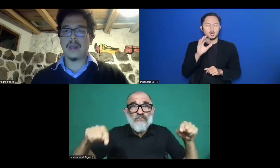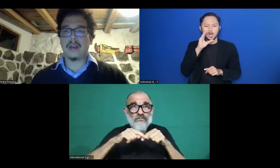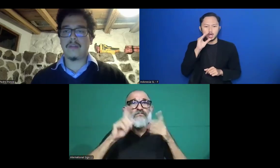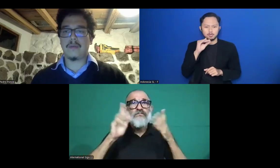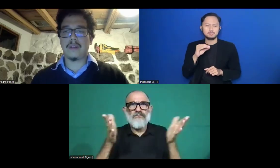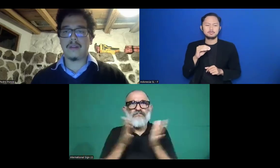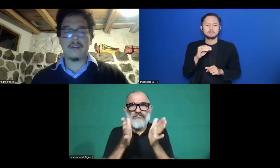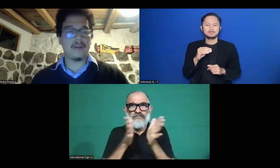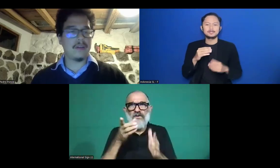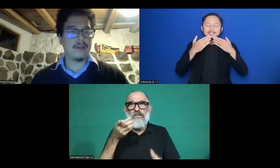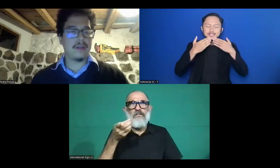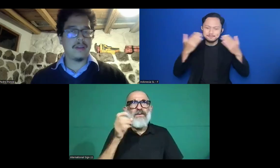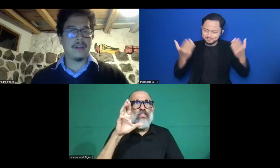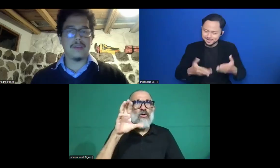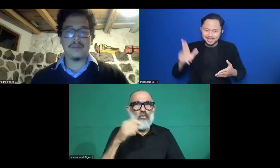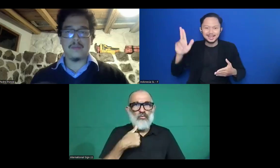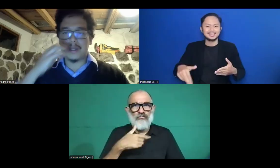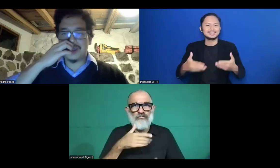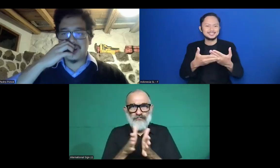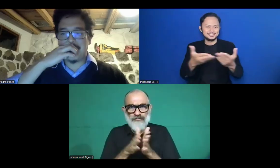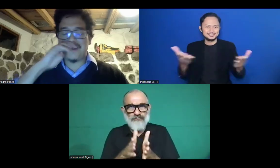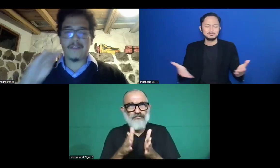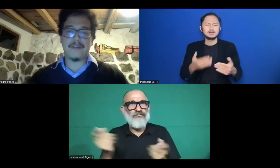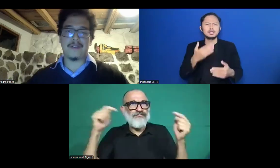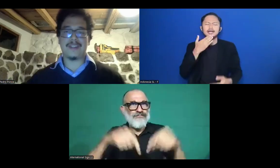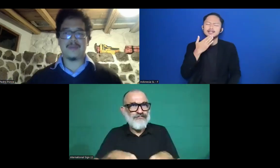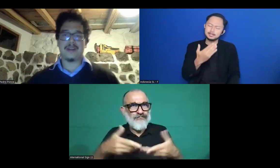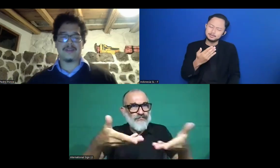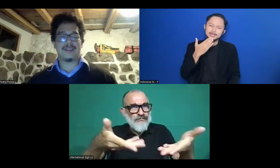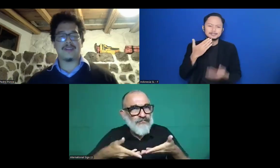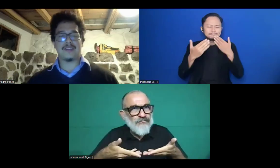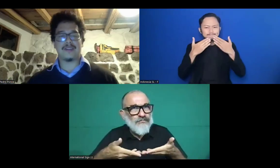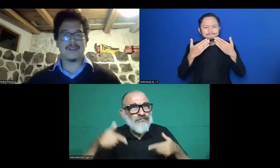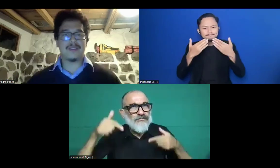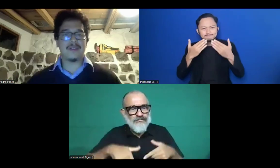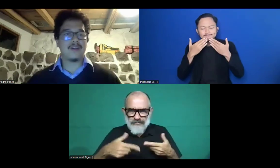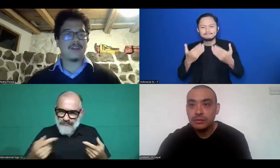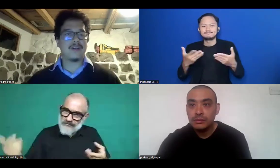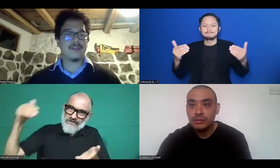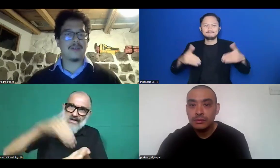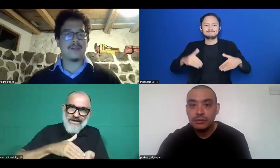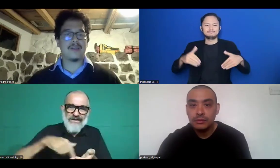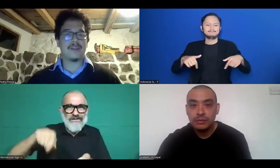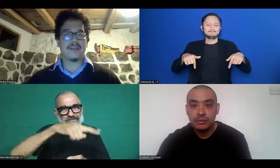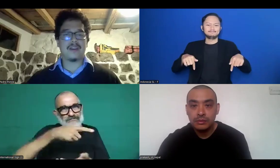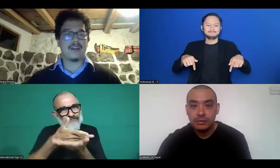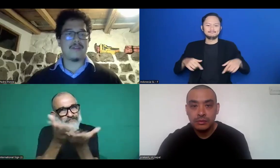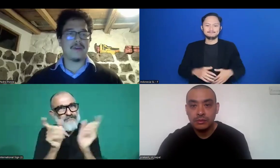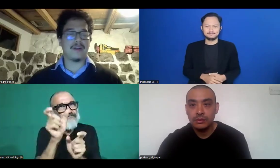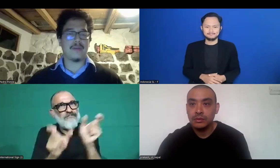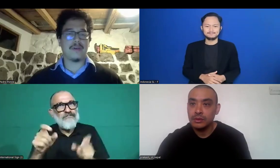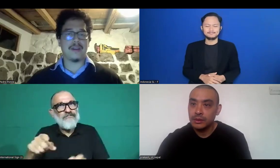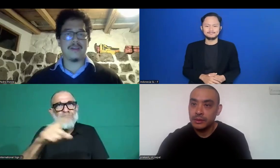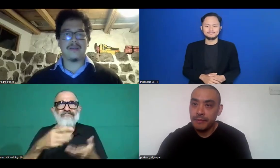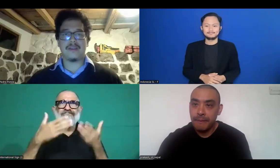Welcome back, everyone. Thank you so much for this breakout. Yeah, nice to meet you again. Yeah. Can everyone